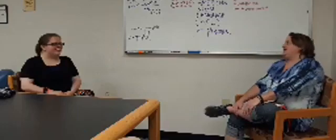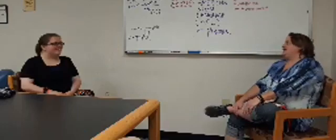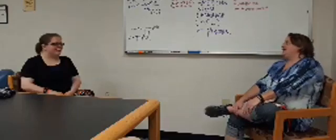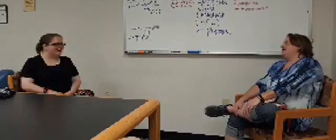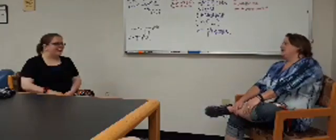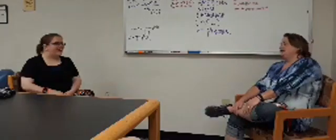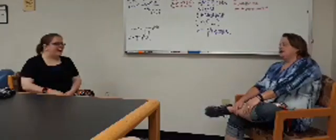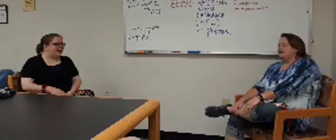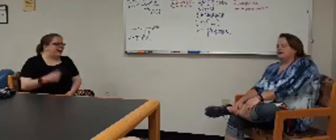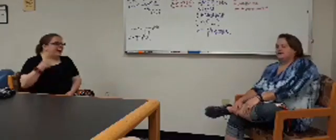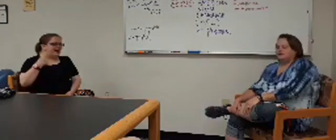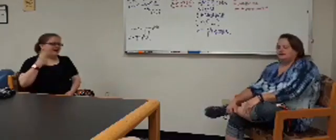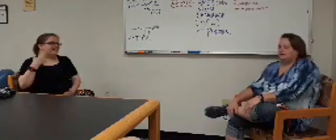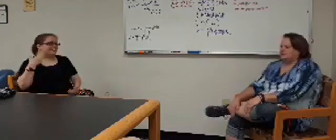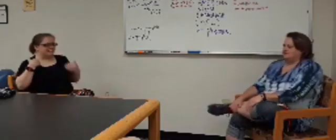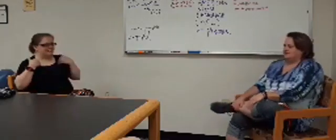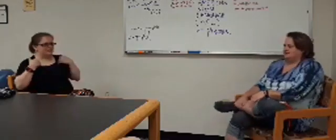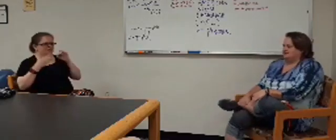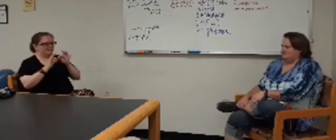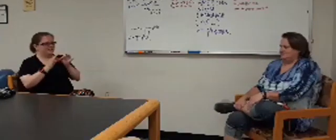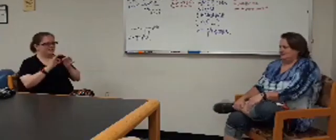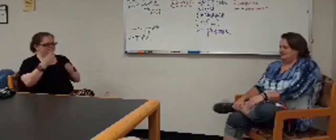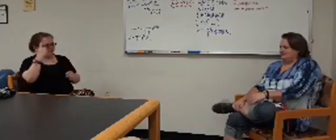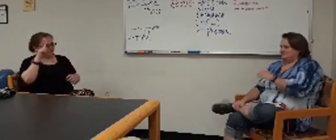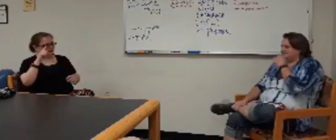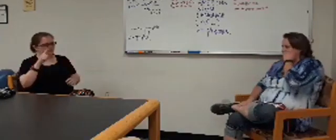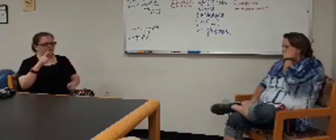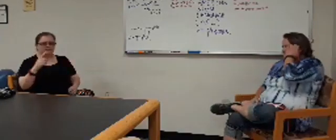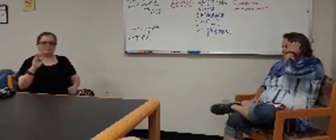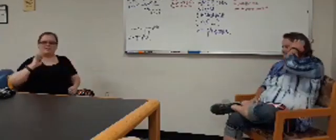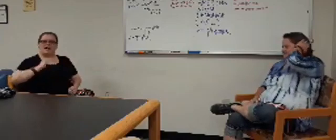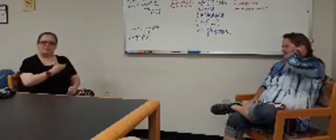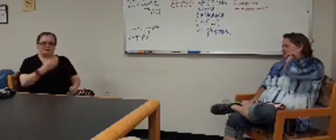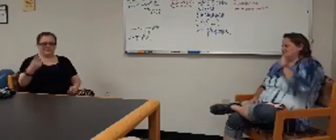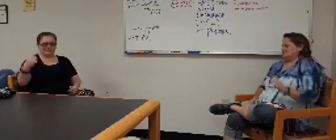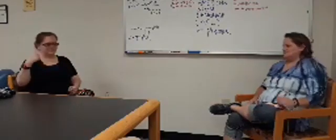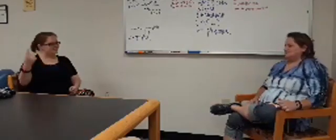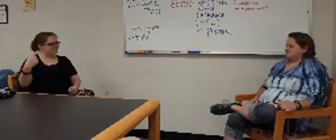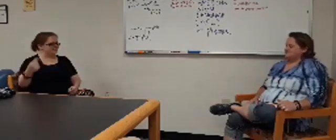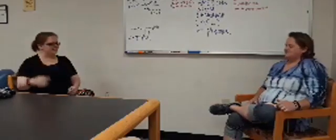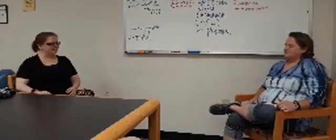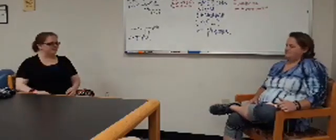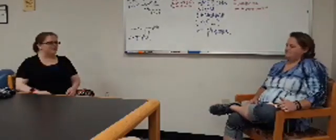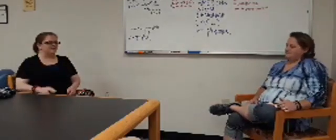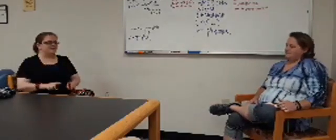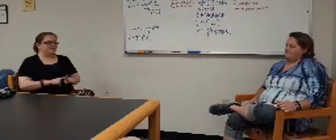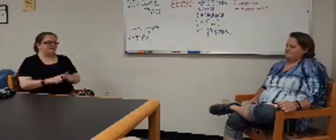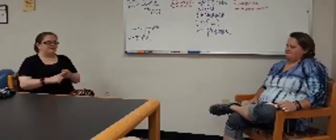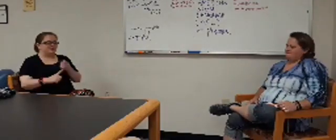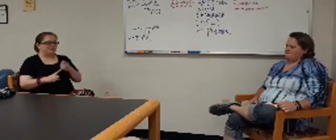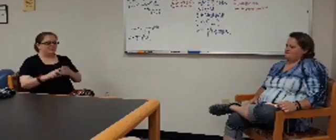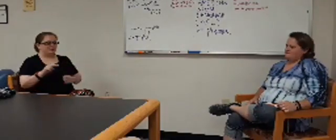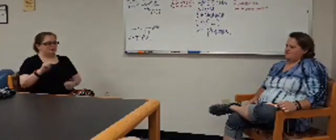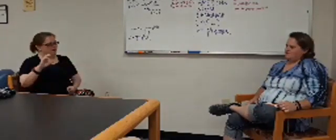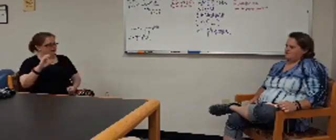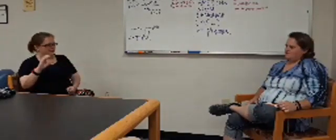honey. I have to translate for our friends from North Carolina.